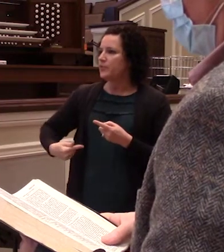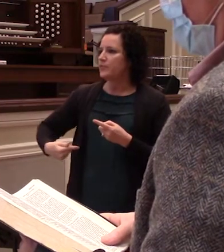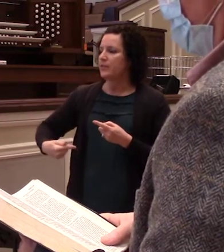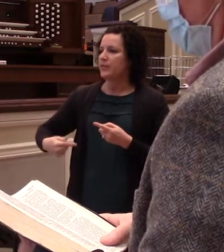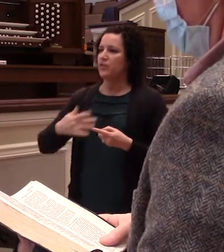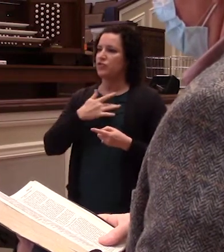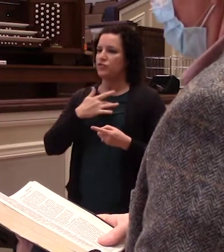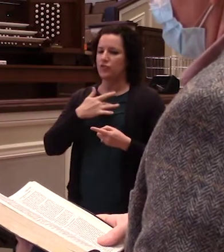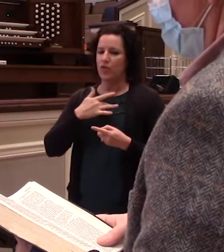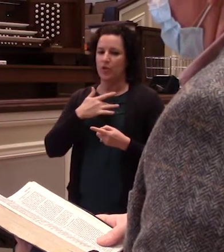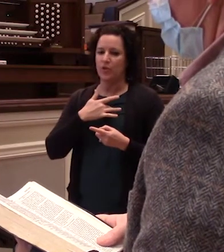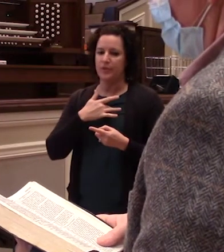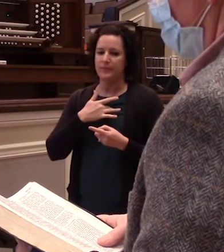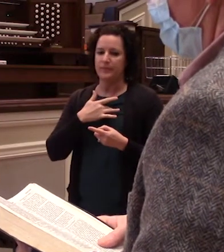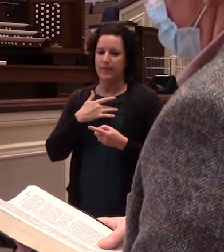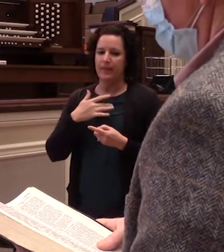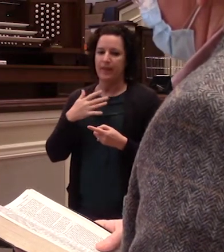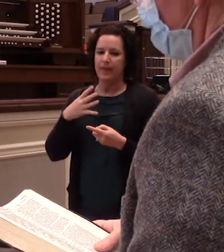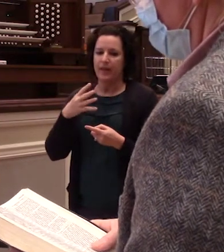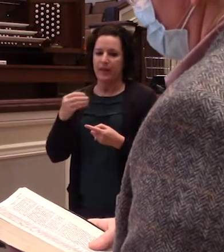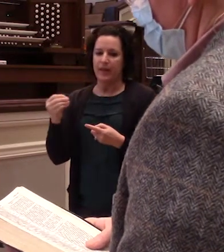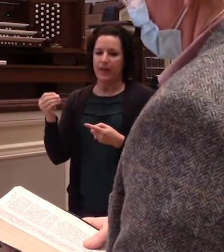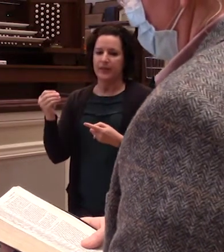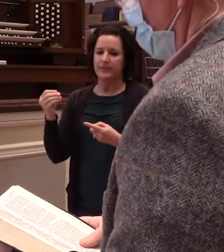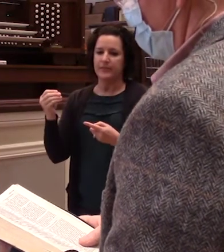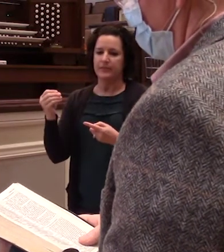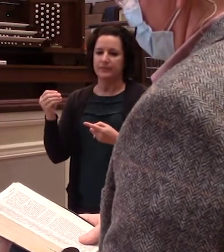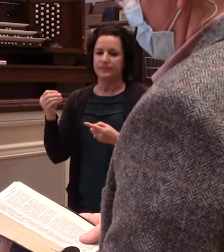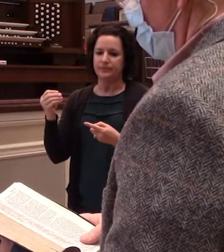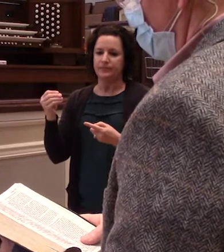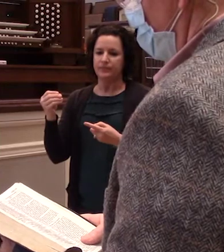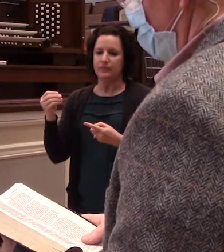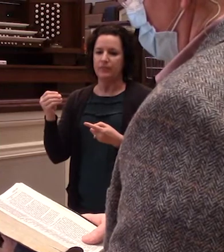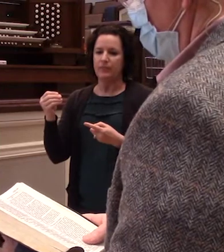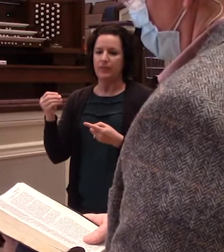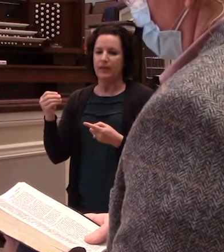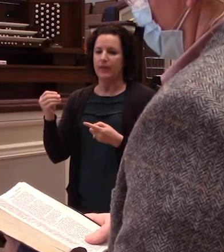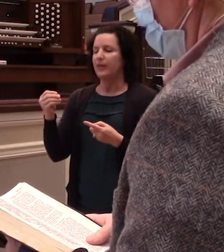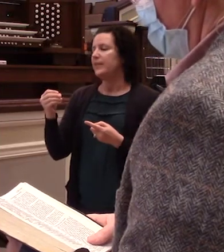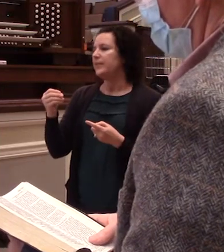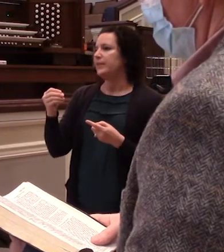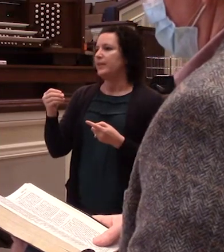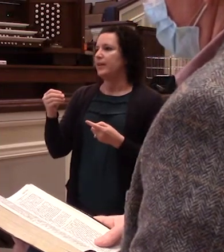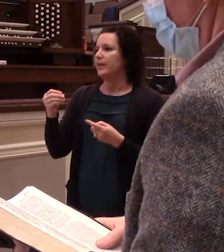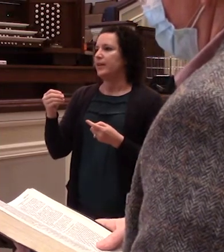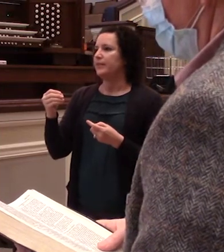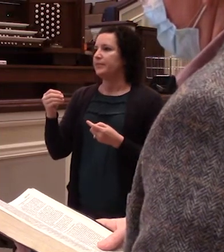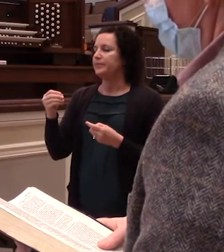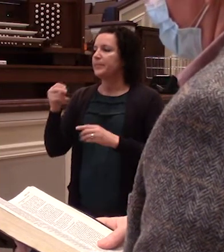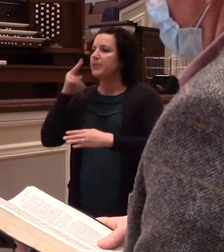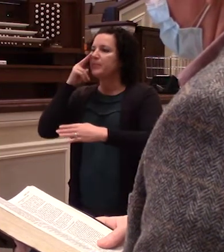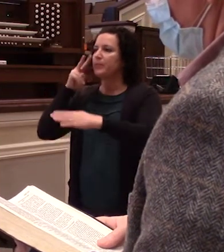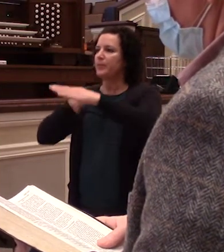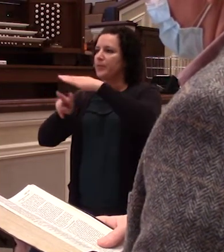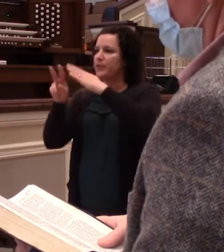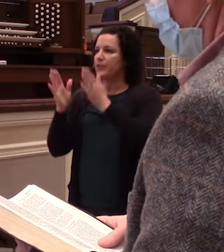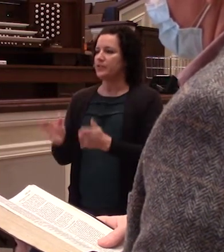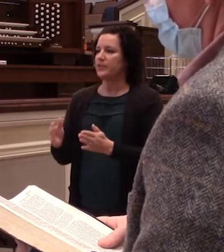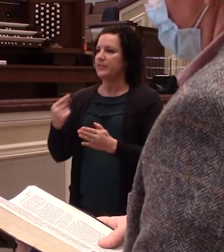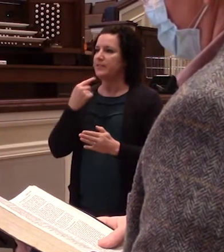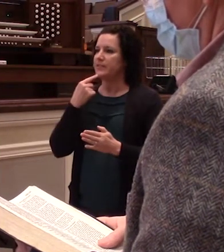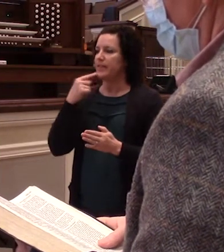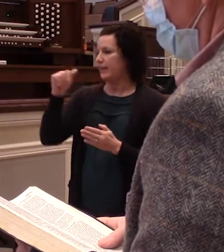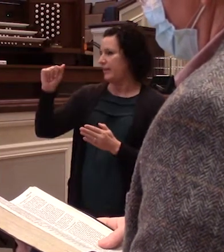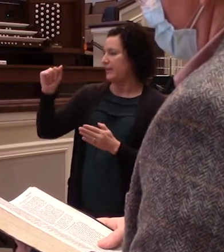revealed. And there was also a prophetess, Anna, the daughter of Phanuel of the tribe of Asher. She was advanced in years and had lived with her husband 7 years after